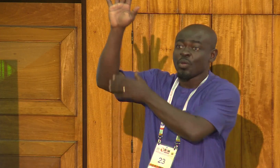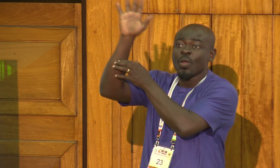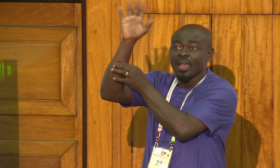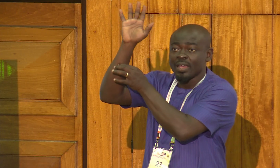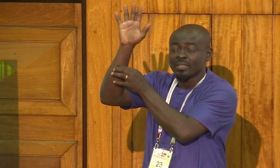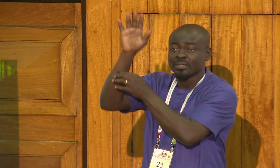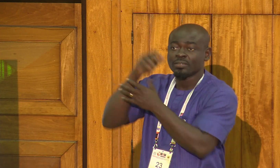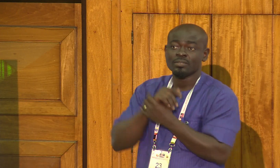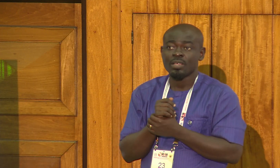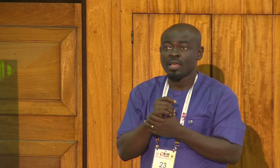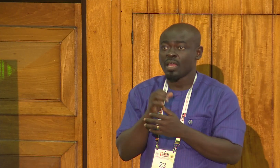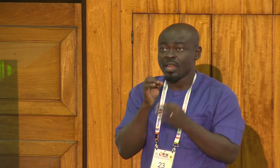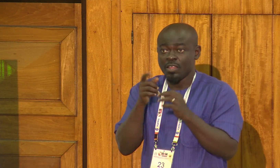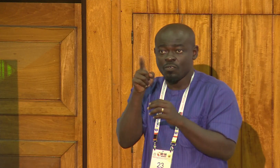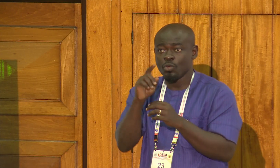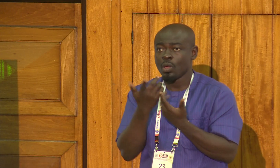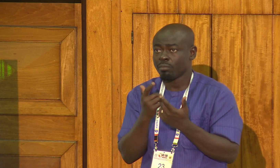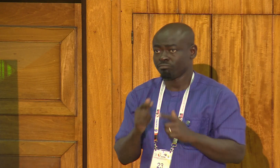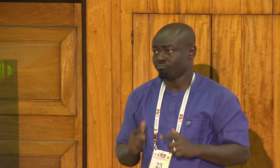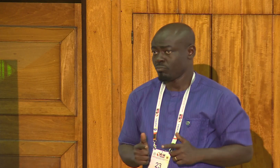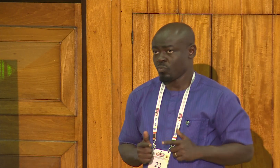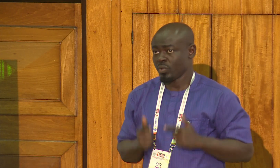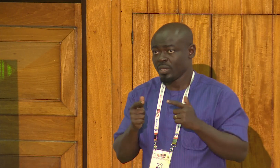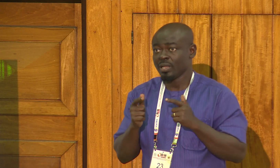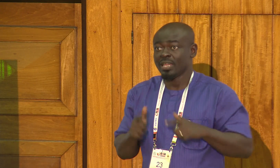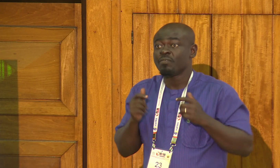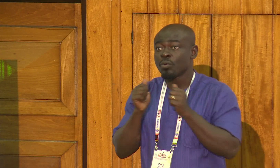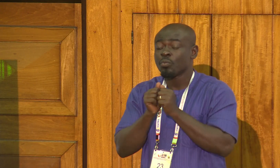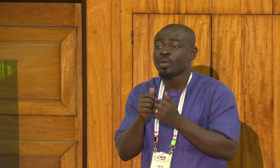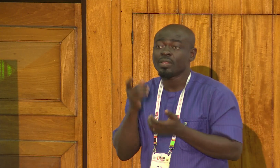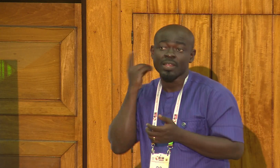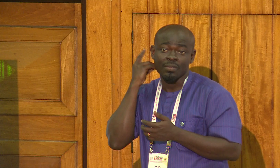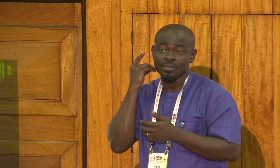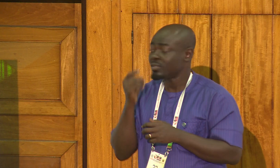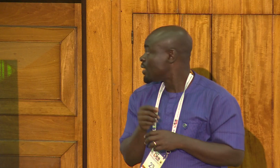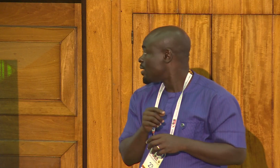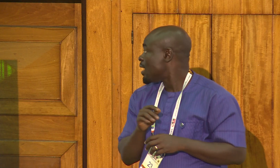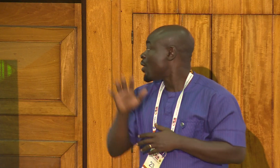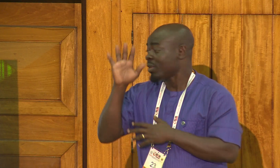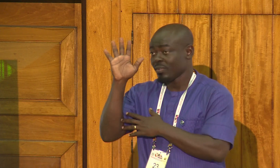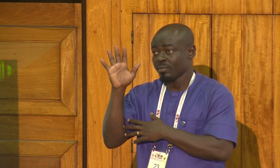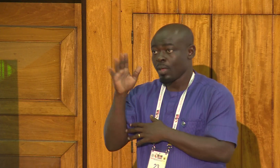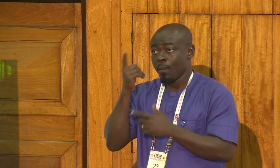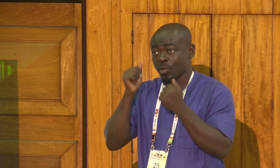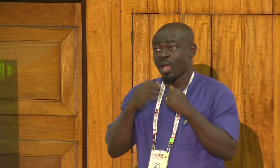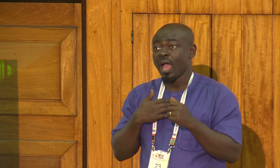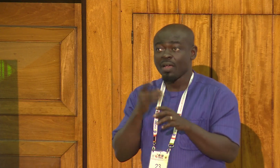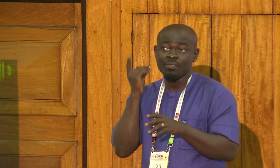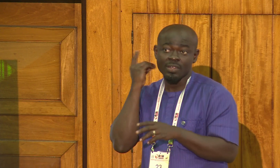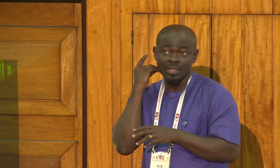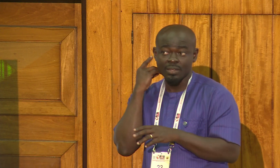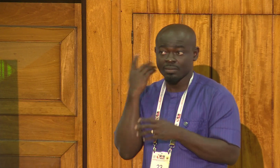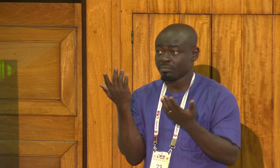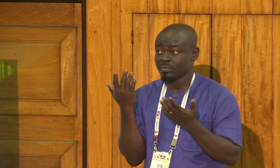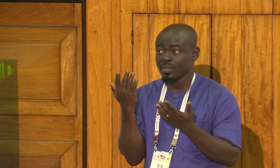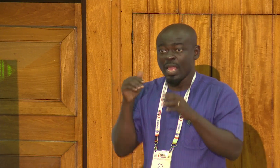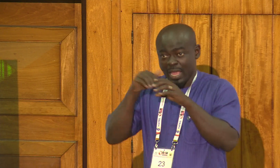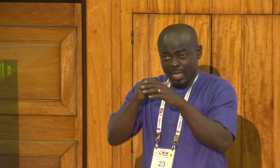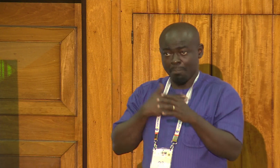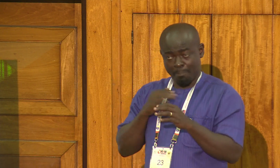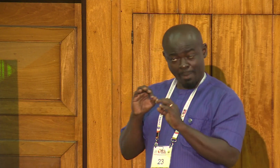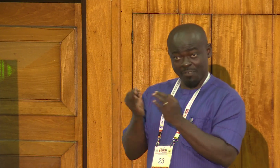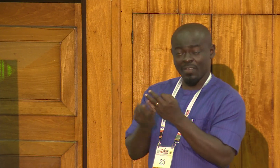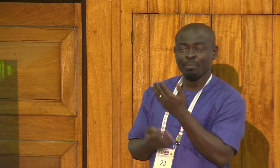first degree relative is living with diabetes, I mean, I will lift my hand. I've got diabetes, is quite prevalent in my